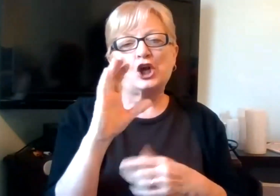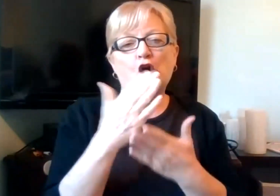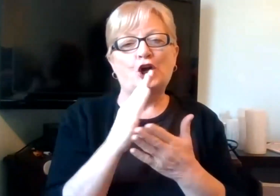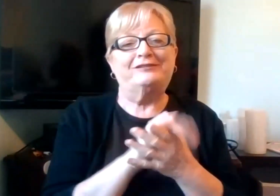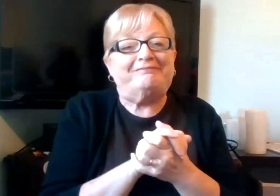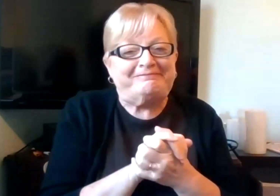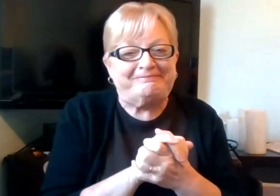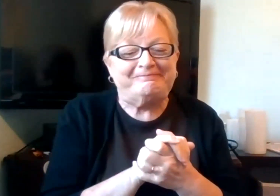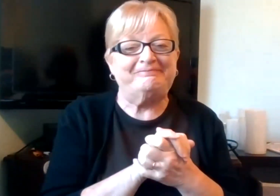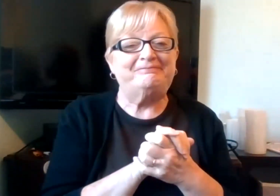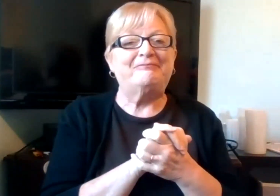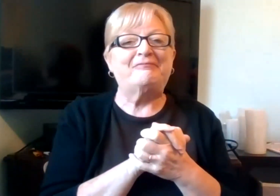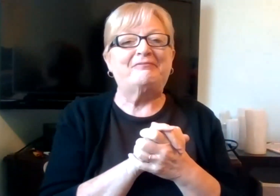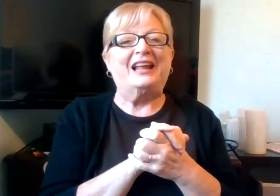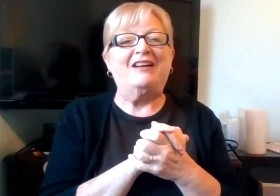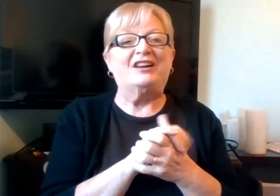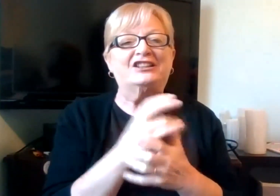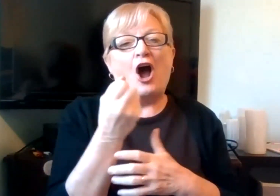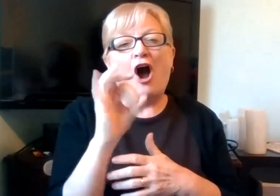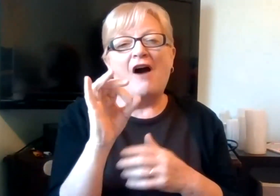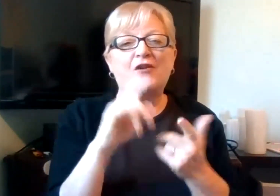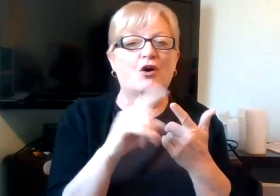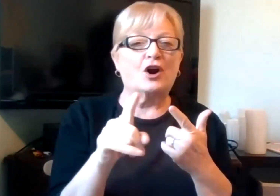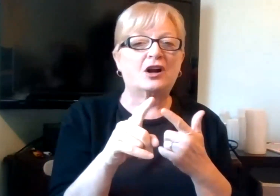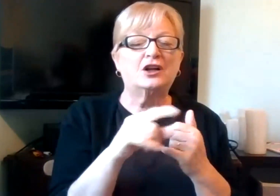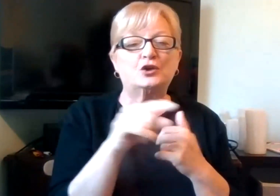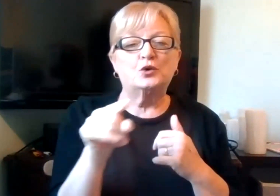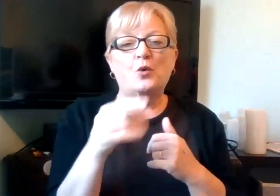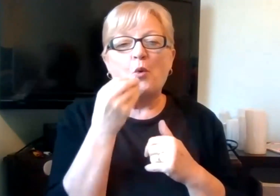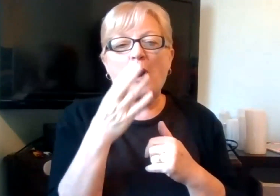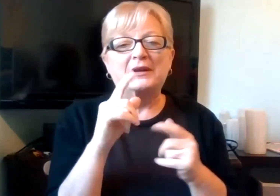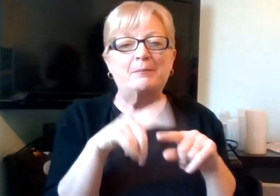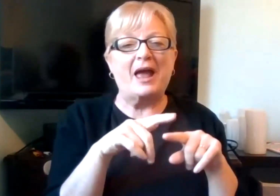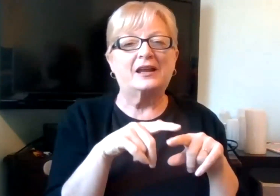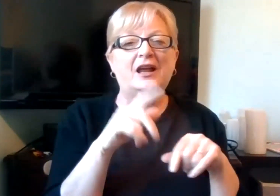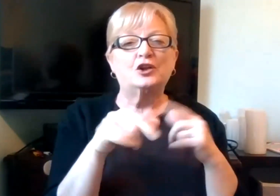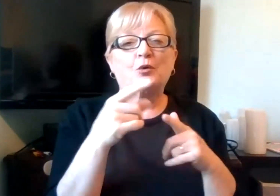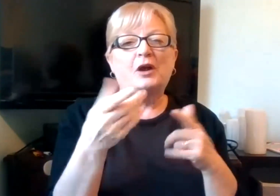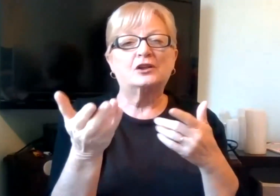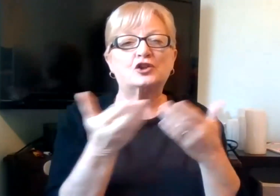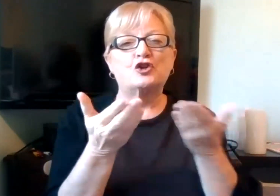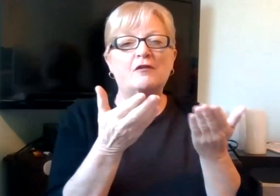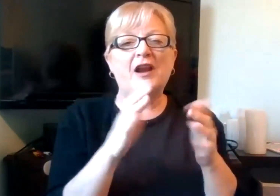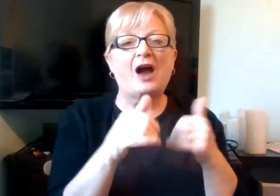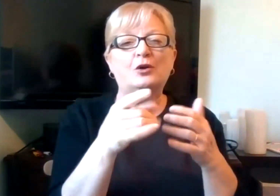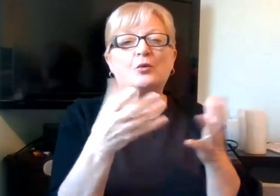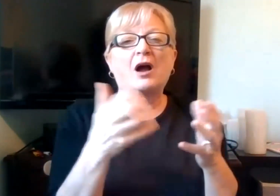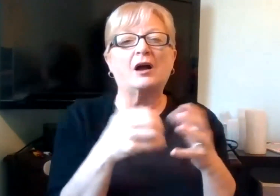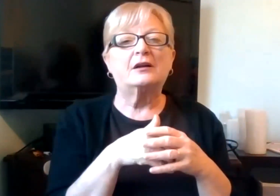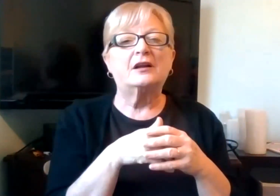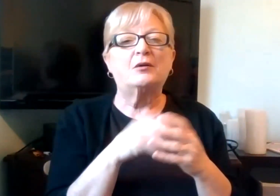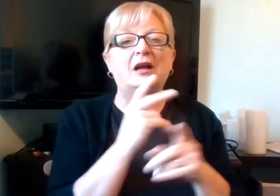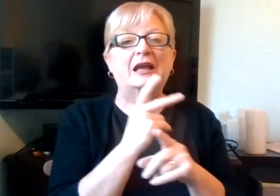switches either off or to warm, depending what style of rice cooker you Alright, have, so I and you will can put this serve it up as you want, full and it will keep it screen. warm for